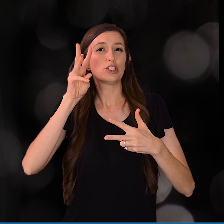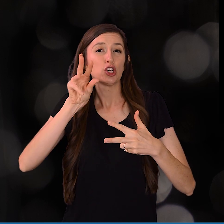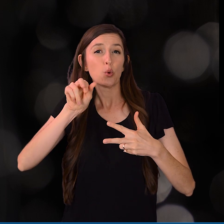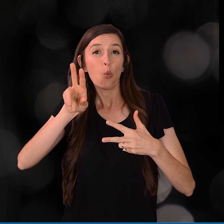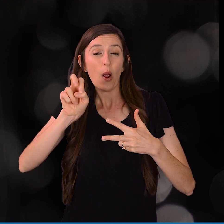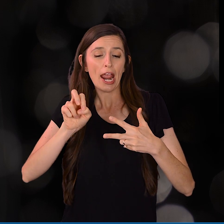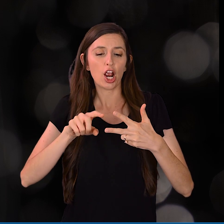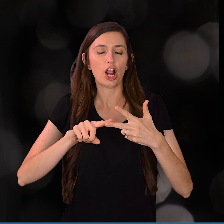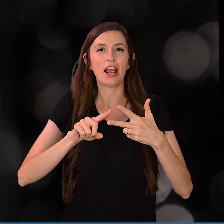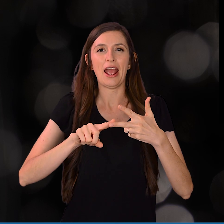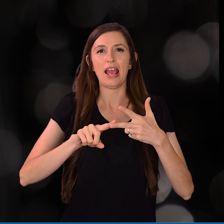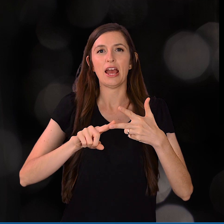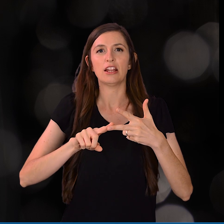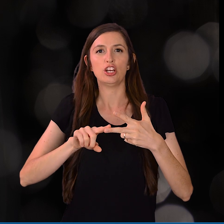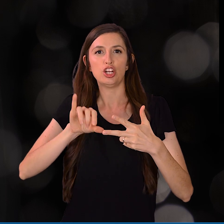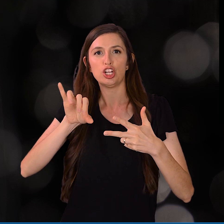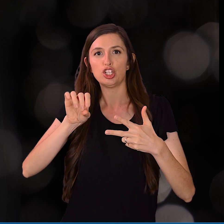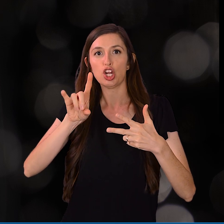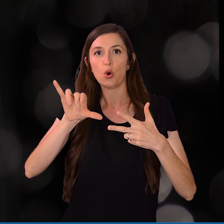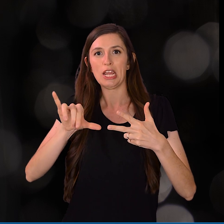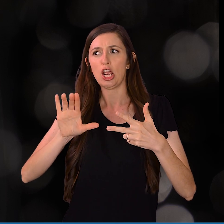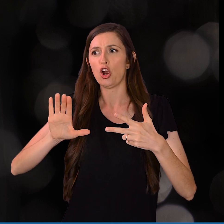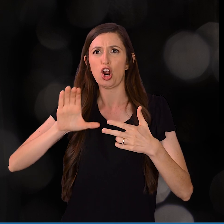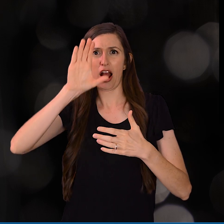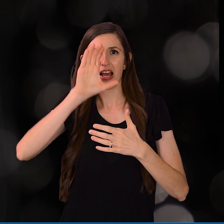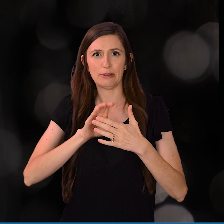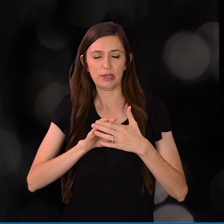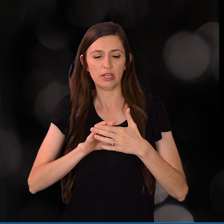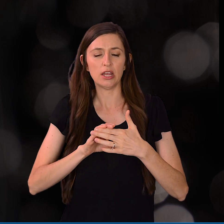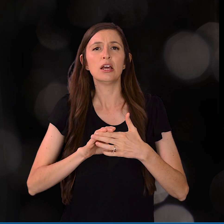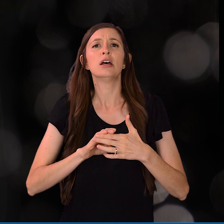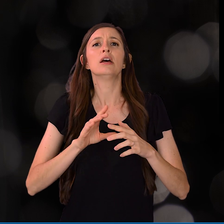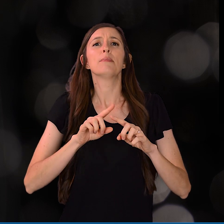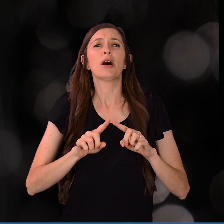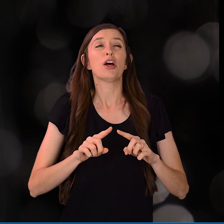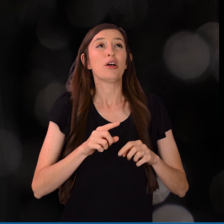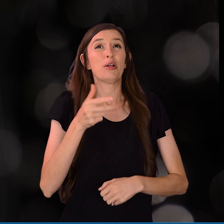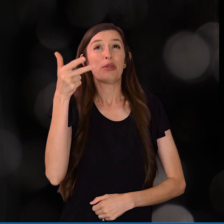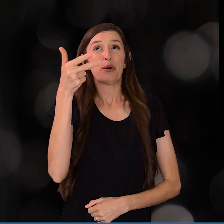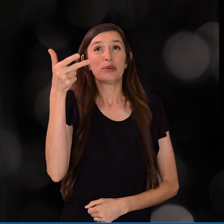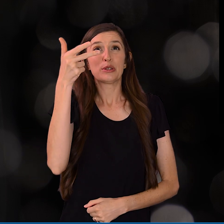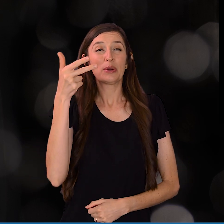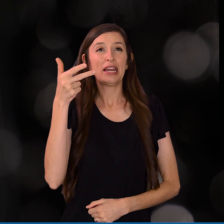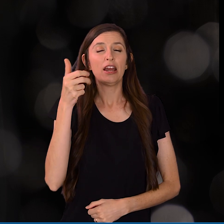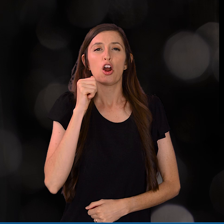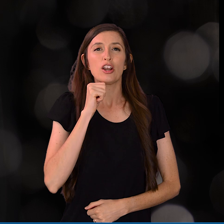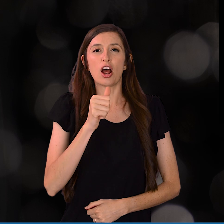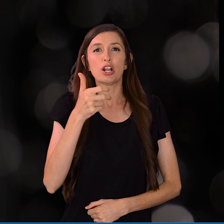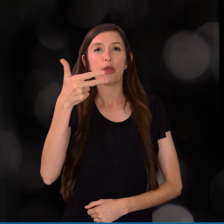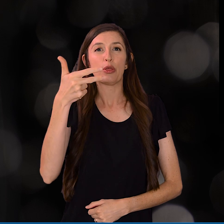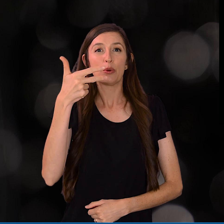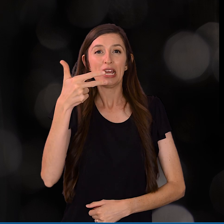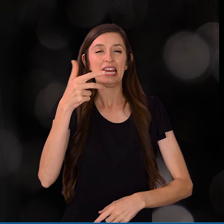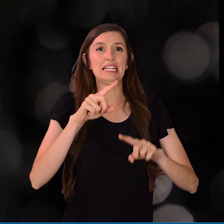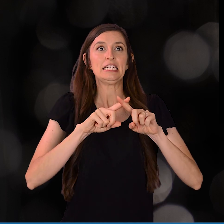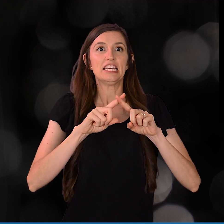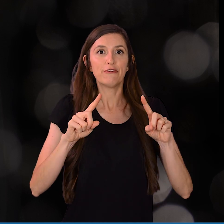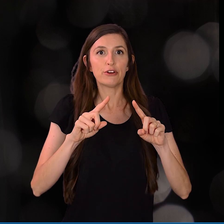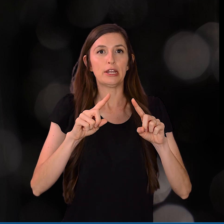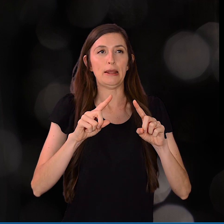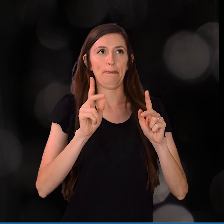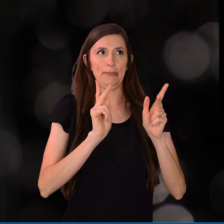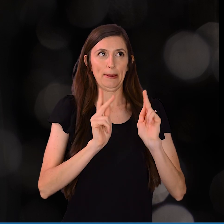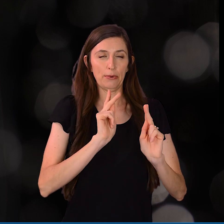same person, but actually Father is a distinct person from Son, and Son a distinct person from Holy Spirit.